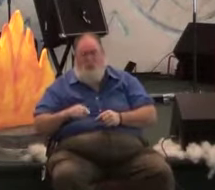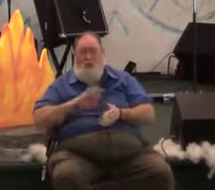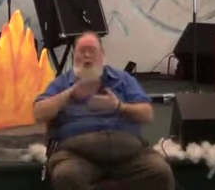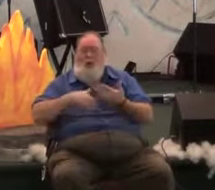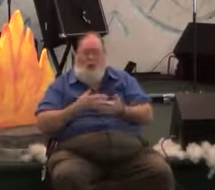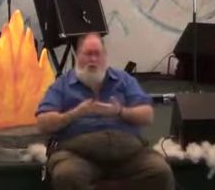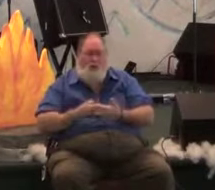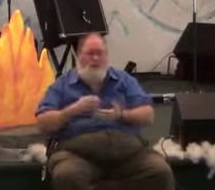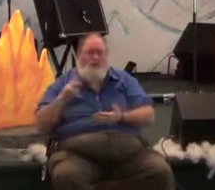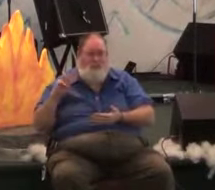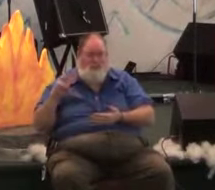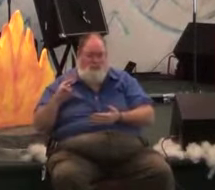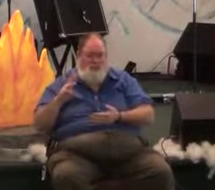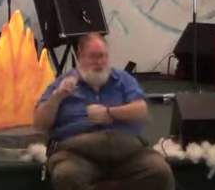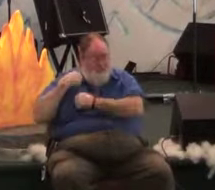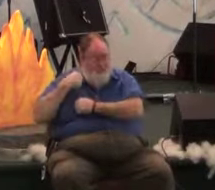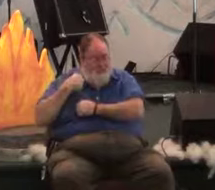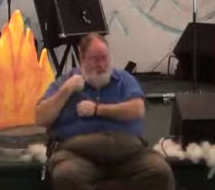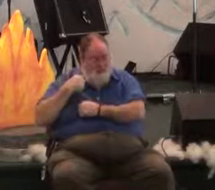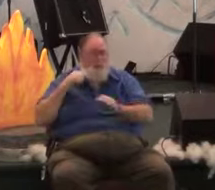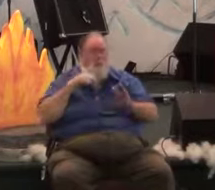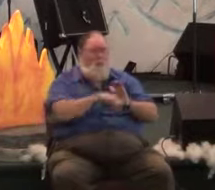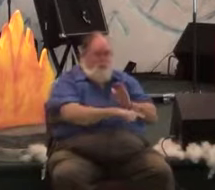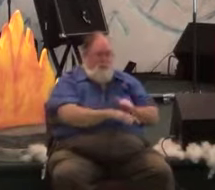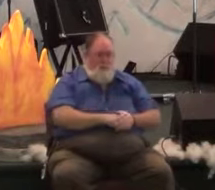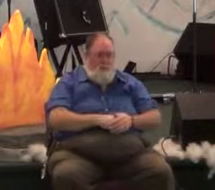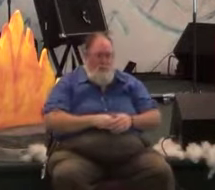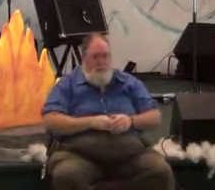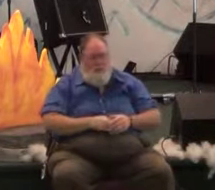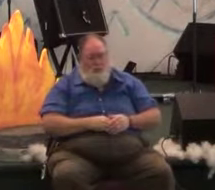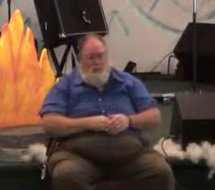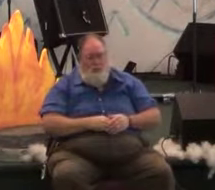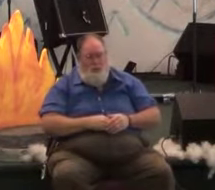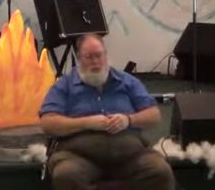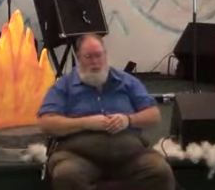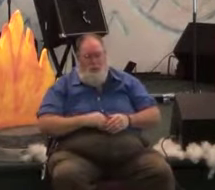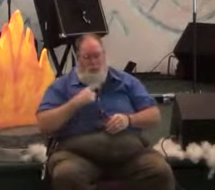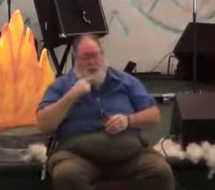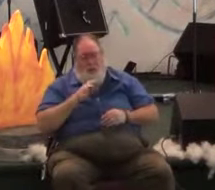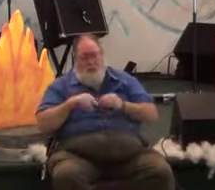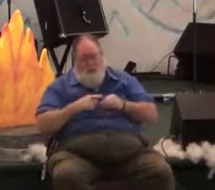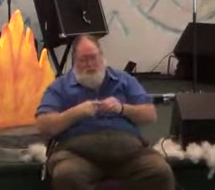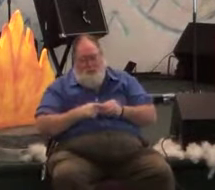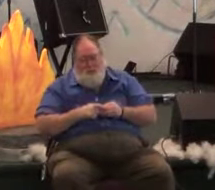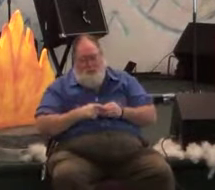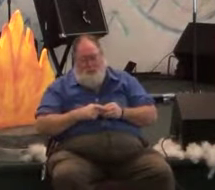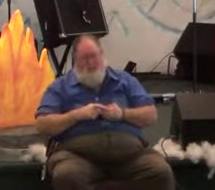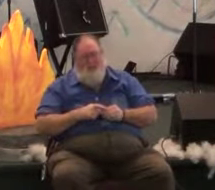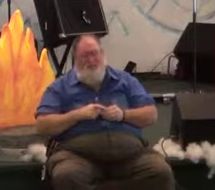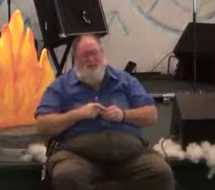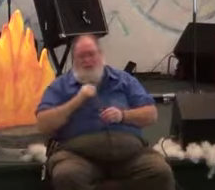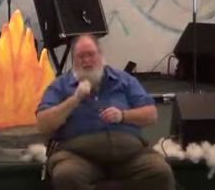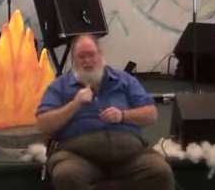angel. Now you talk about kind of being unfairly treated. You could talk about that one for a